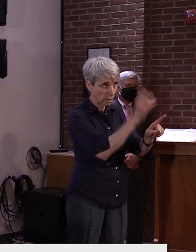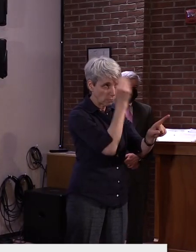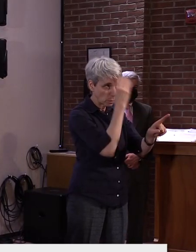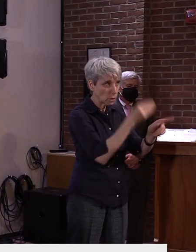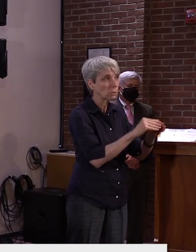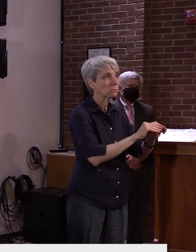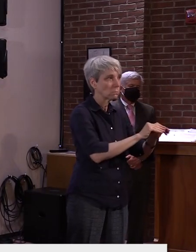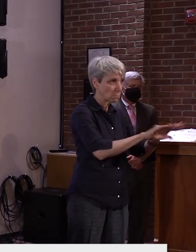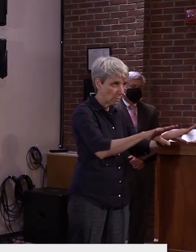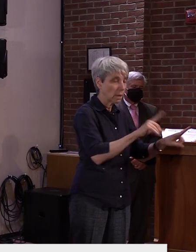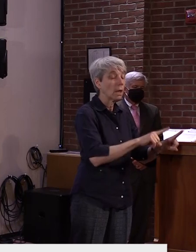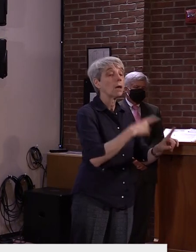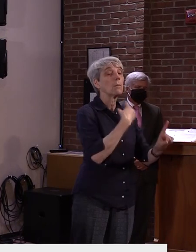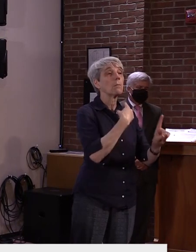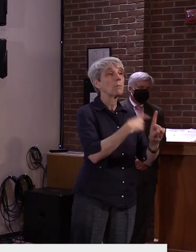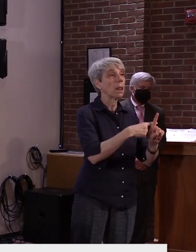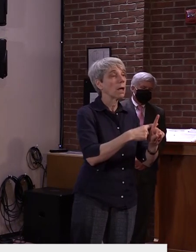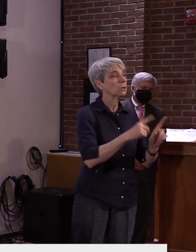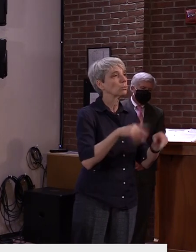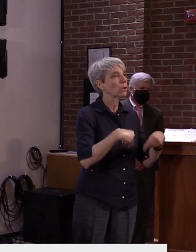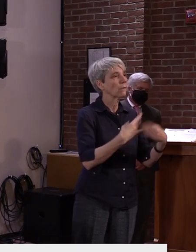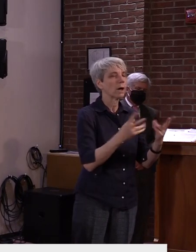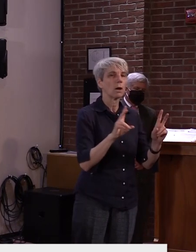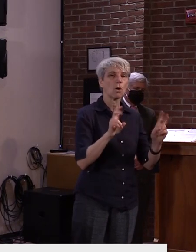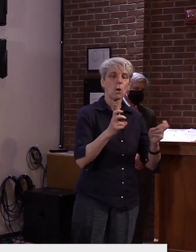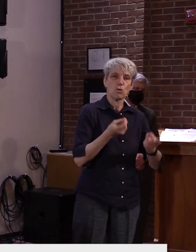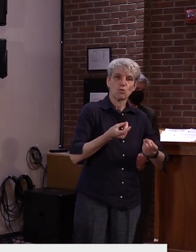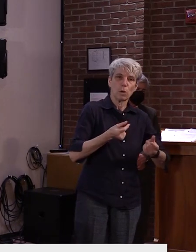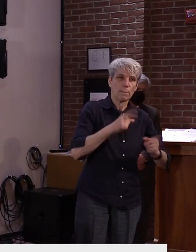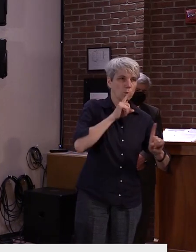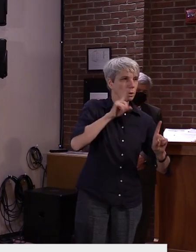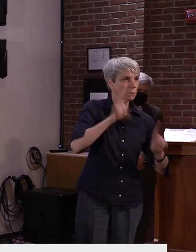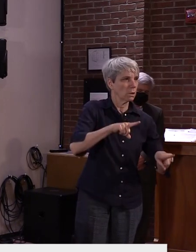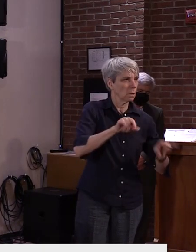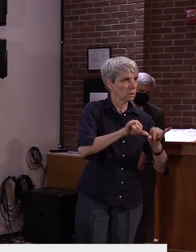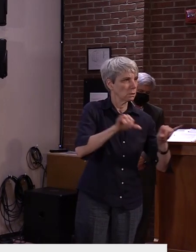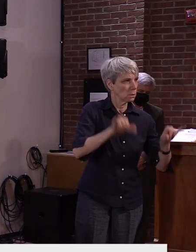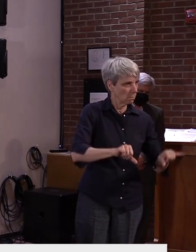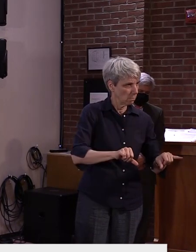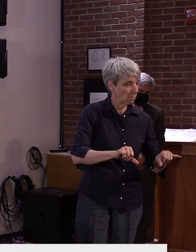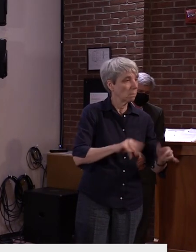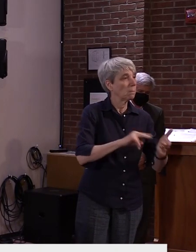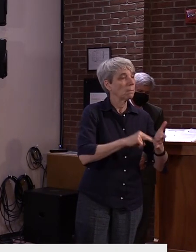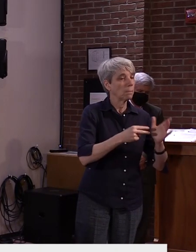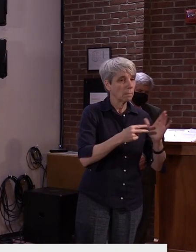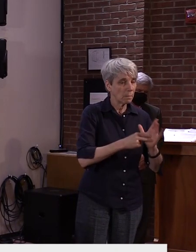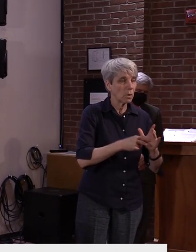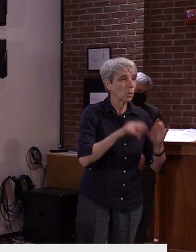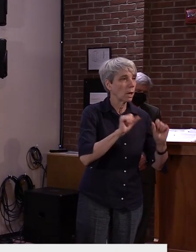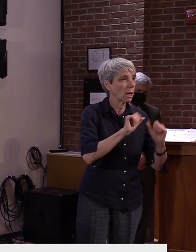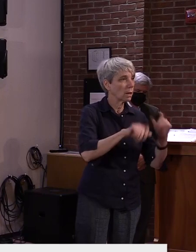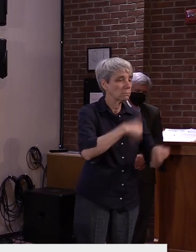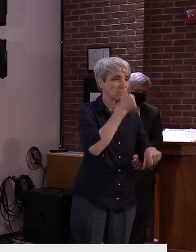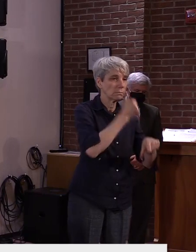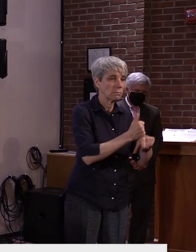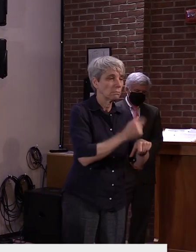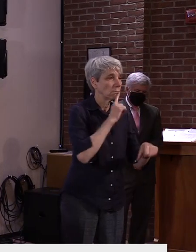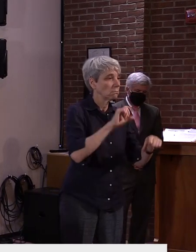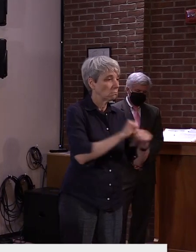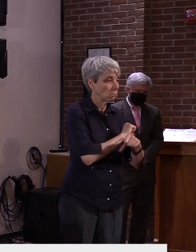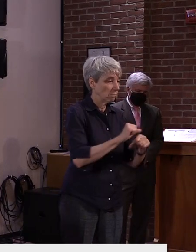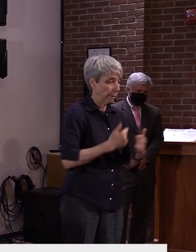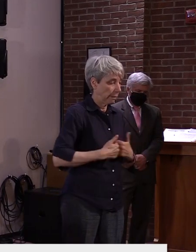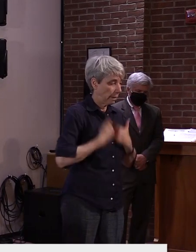providing virtual rapid response services either through live meetings or